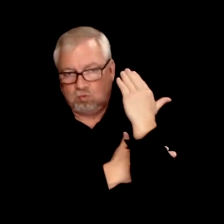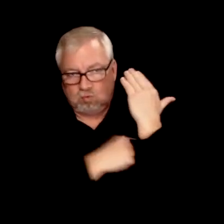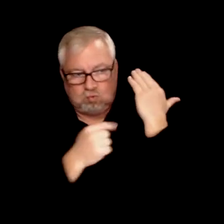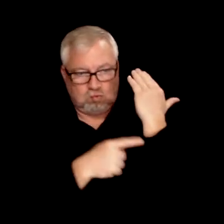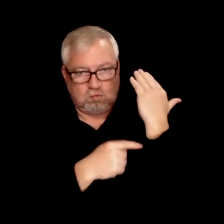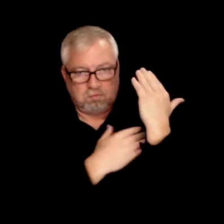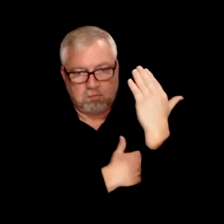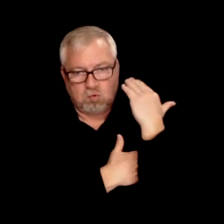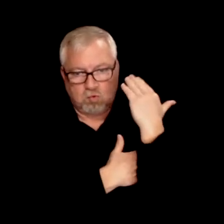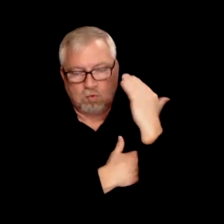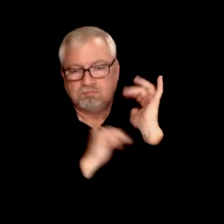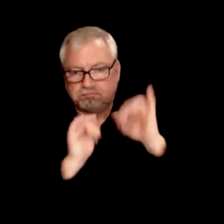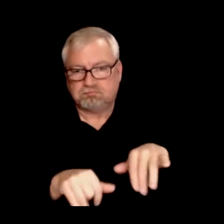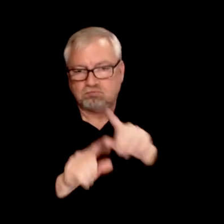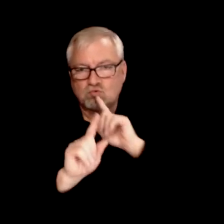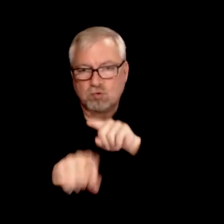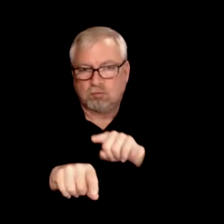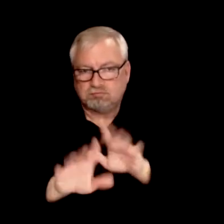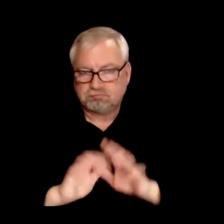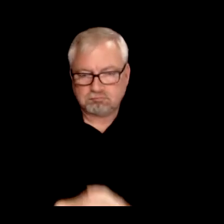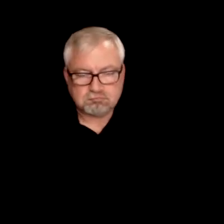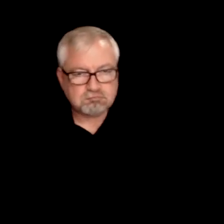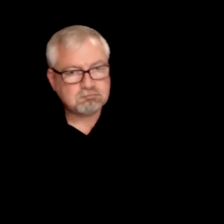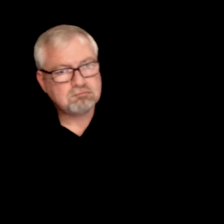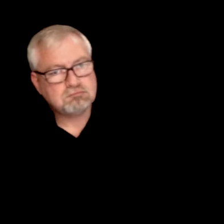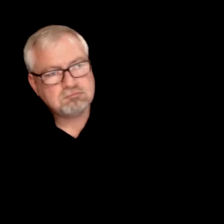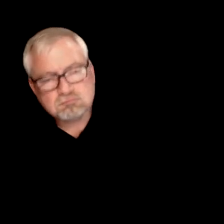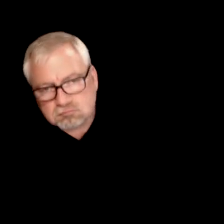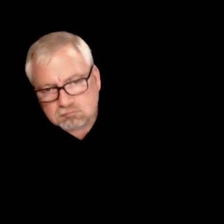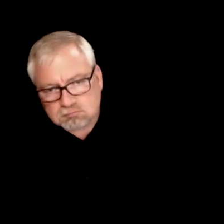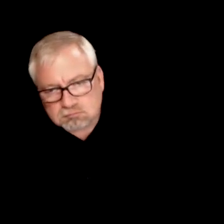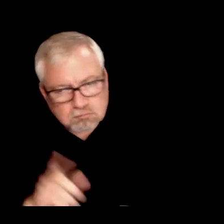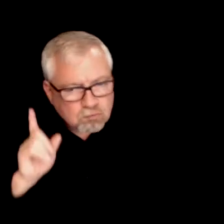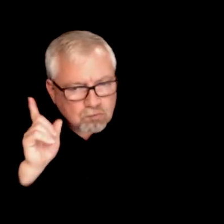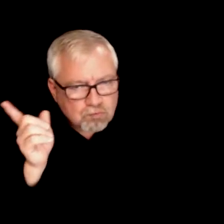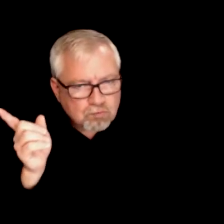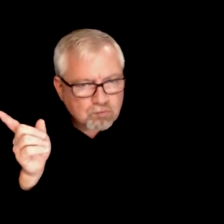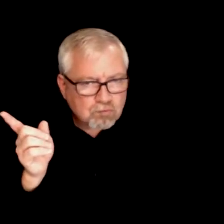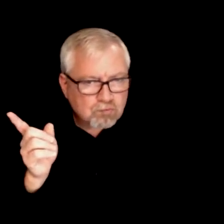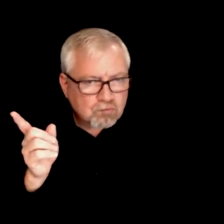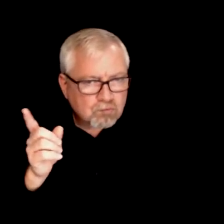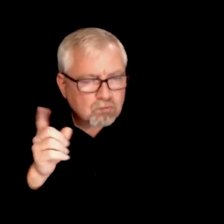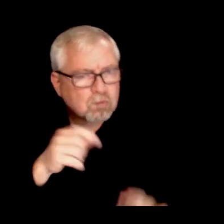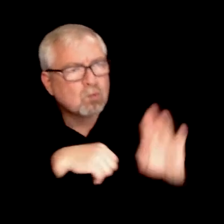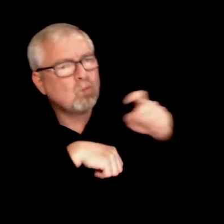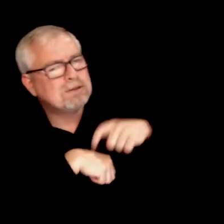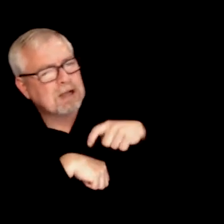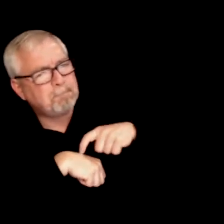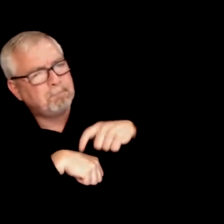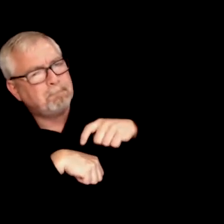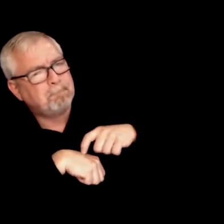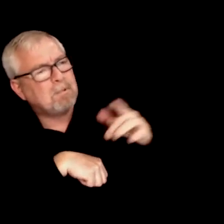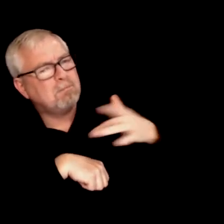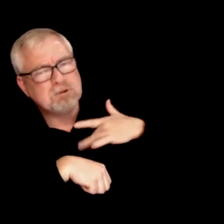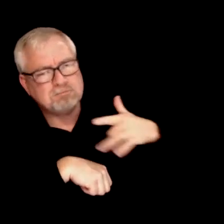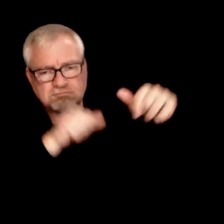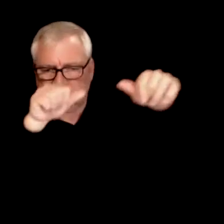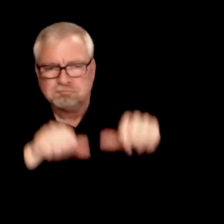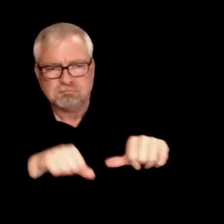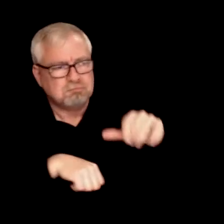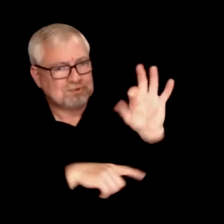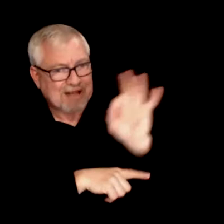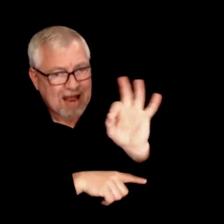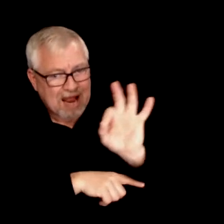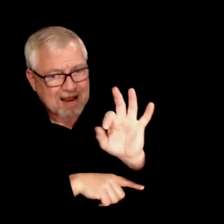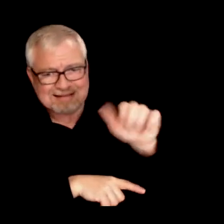Sorry to say this, but my editor's going to ask, is it 9, is it 10, is it 6, is it noon, is it something? It's